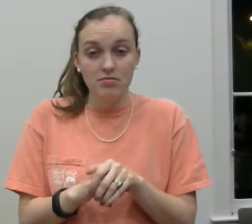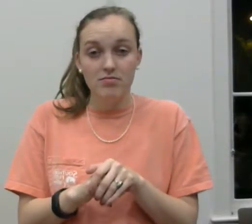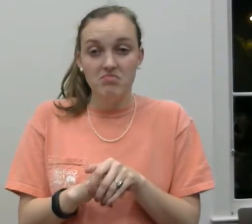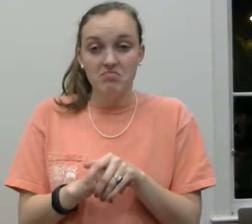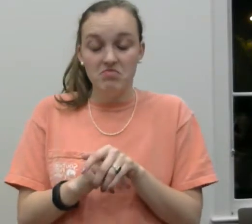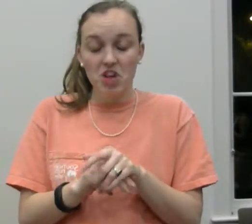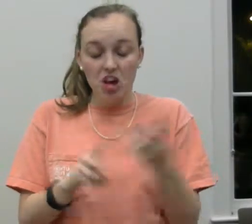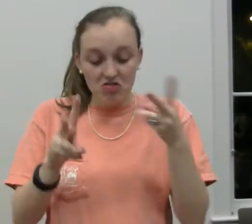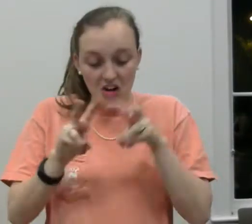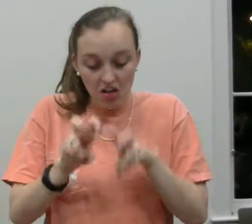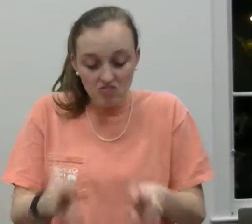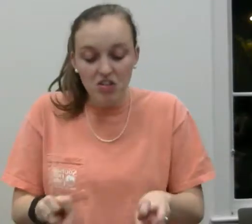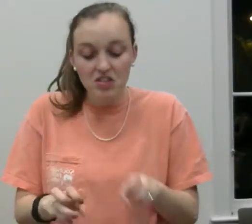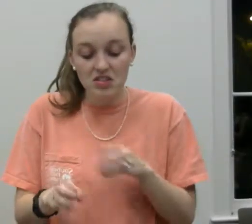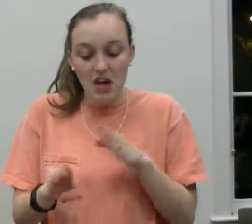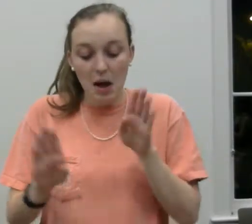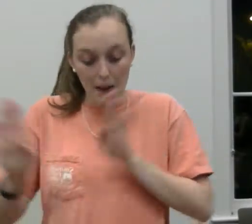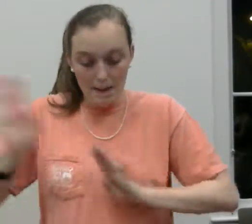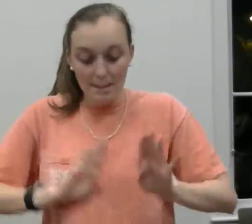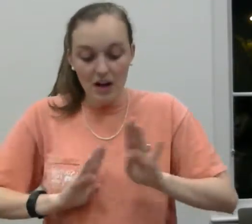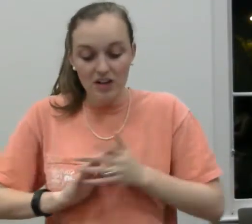biology in college. And if you're going to be a farmer, you don't